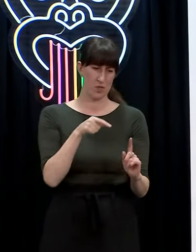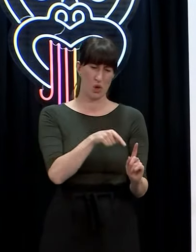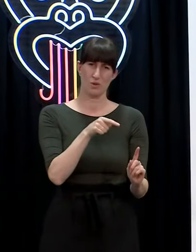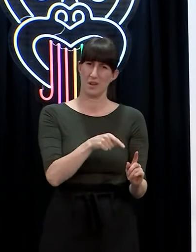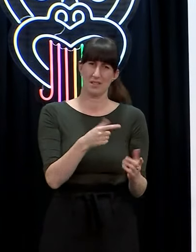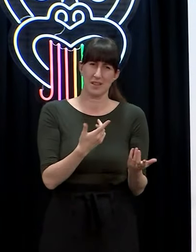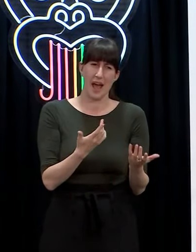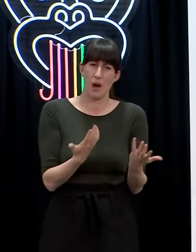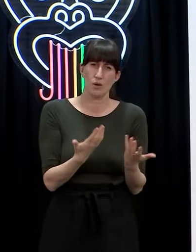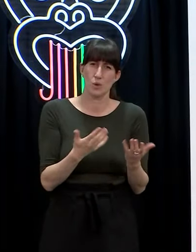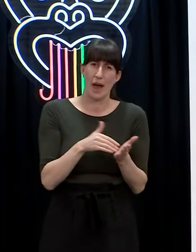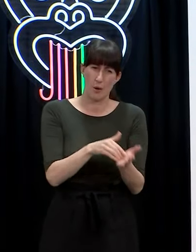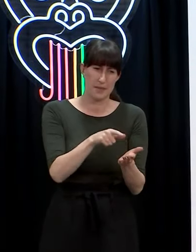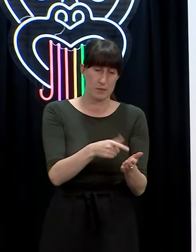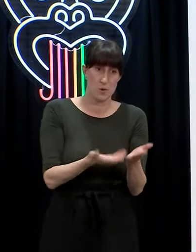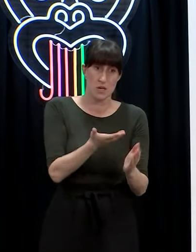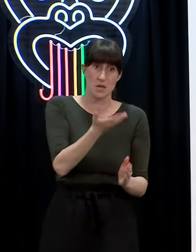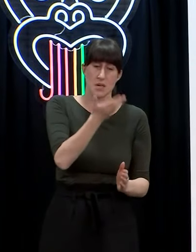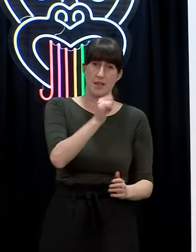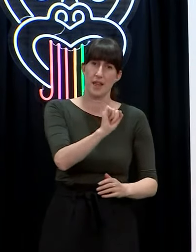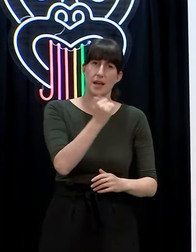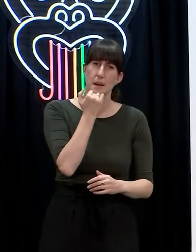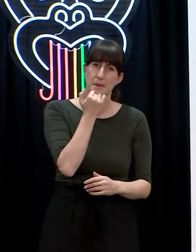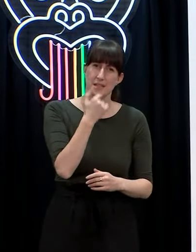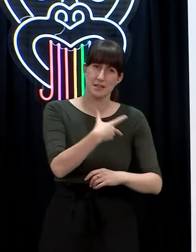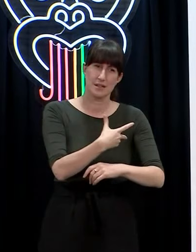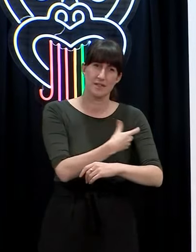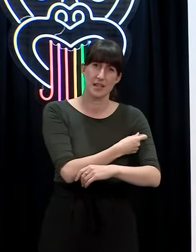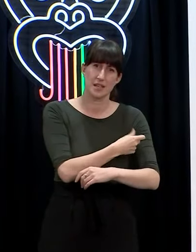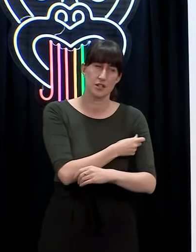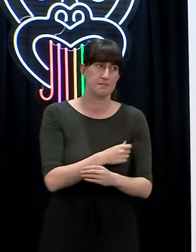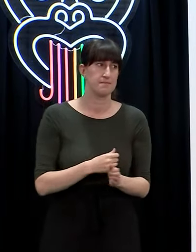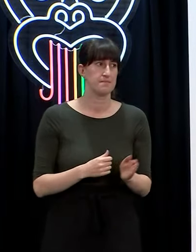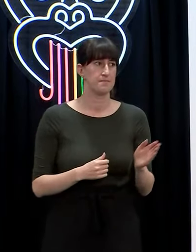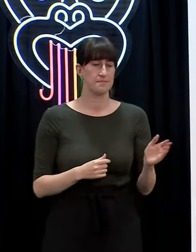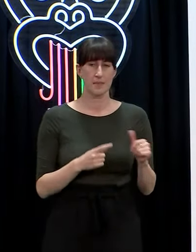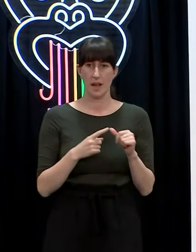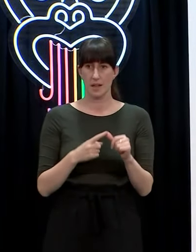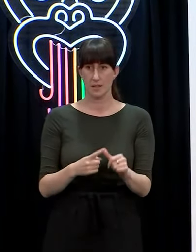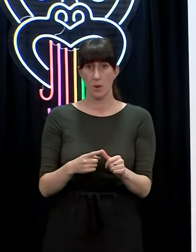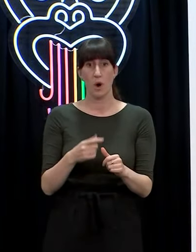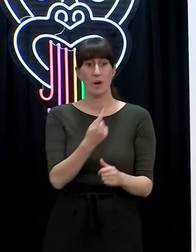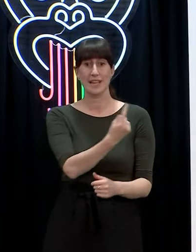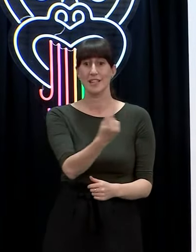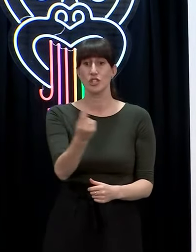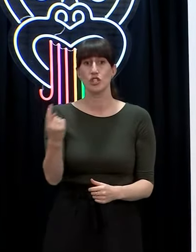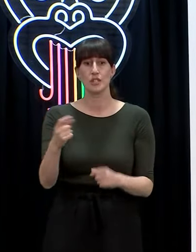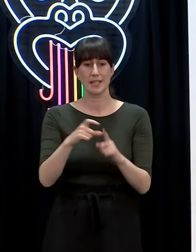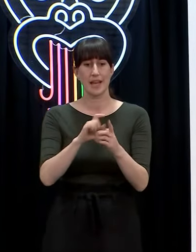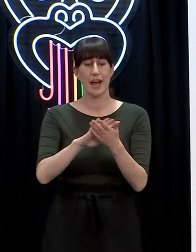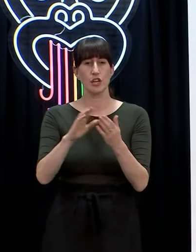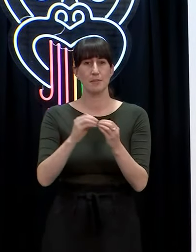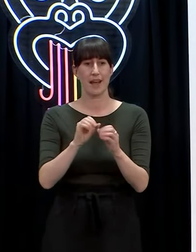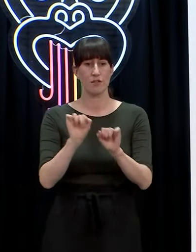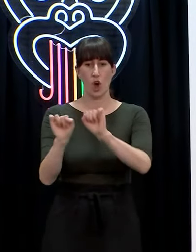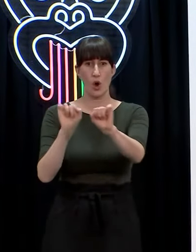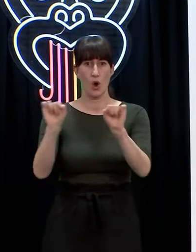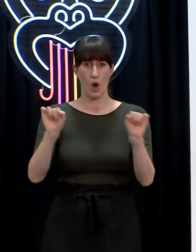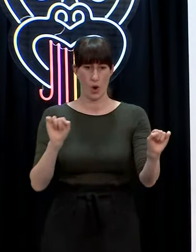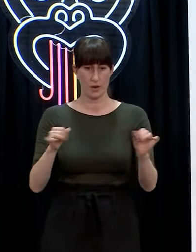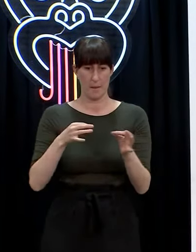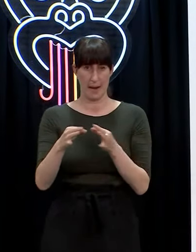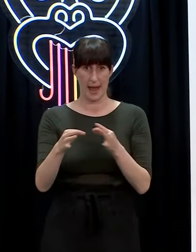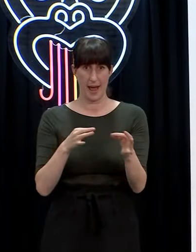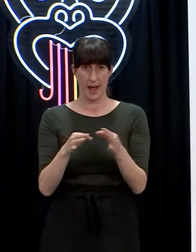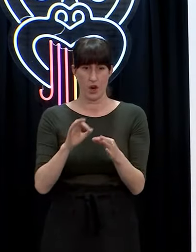DHBs? Yeah, so every DHB has for some months put up a plan of what of how they're going to